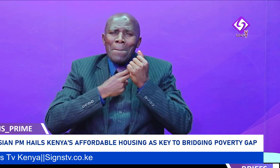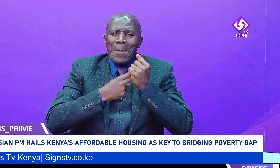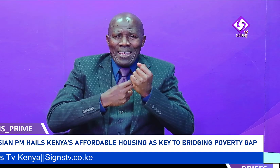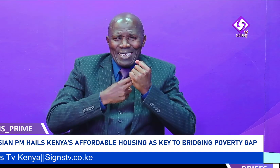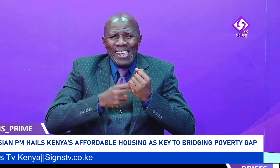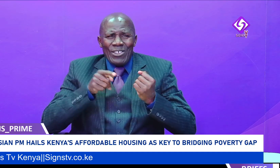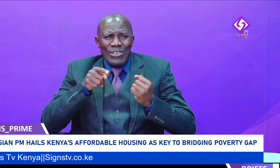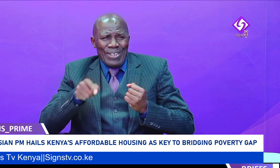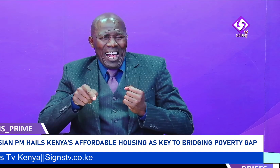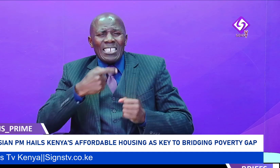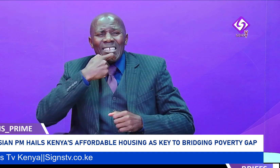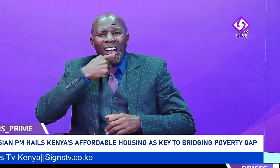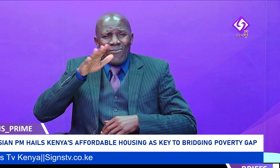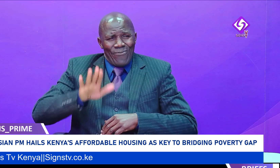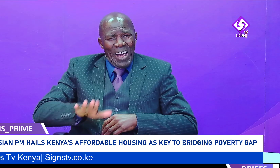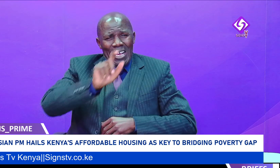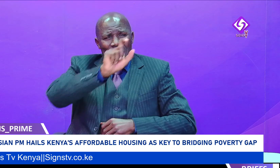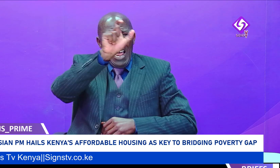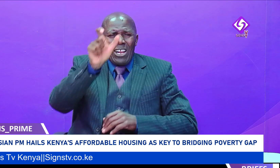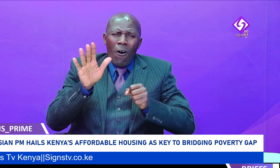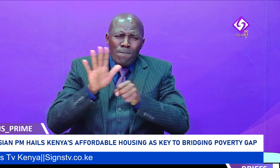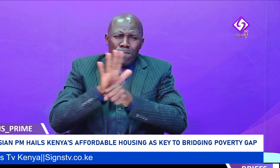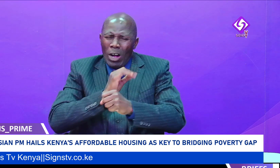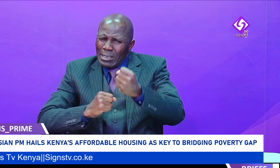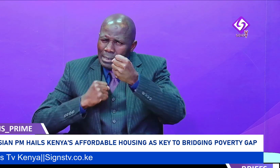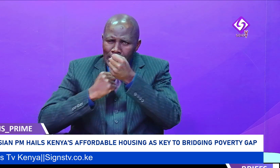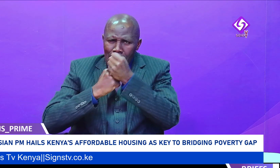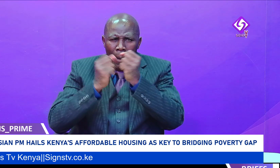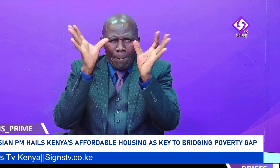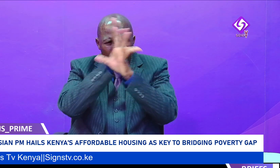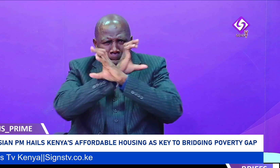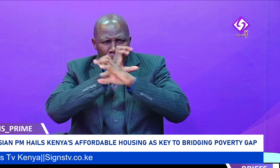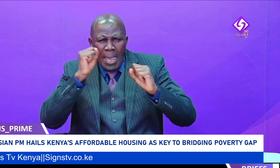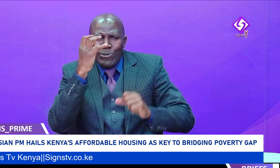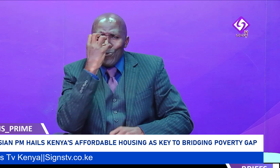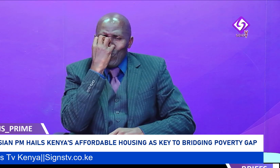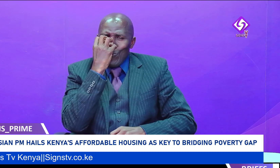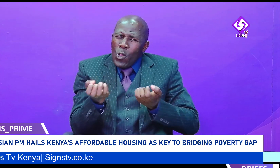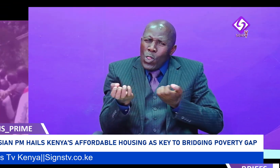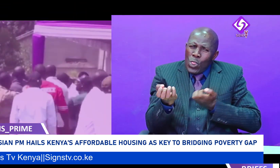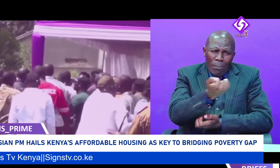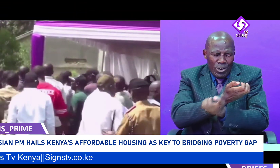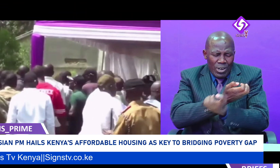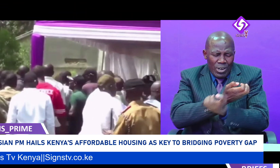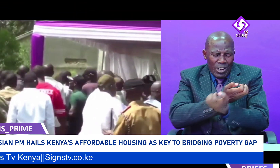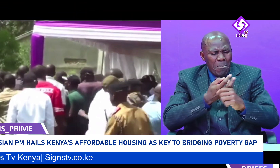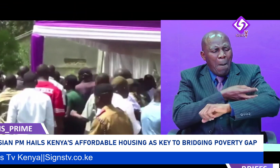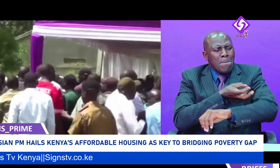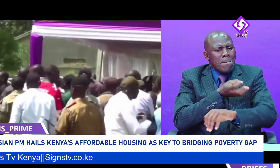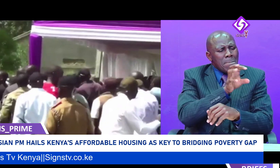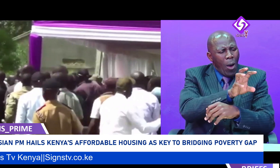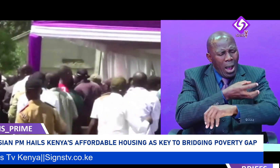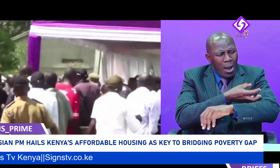on Kenyans, particularly those in the Nyanza region, to fully support President William Ruto's